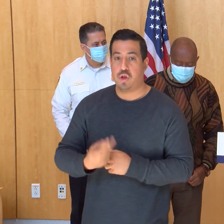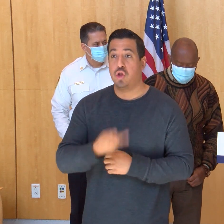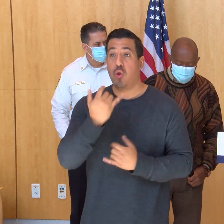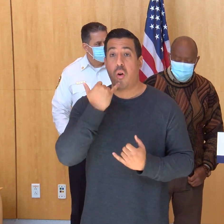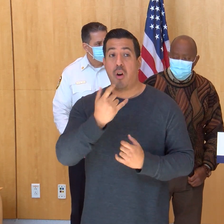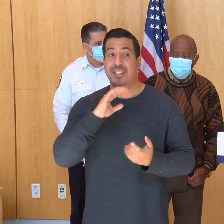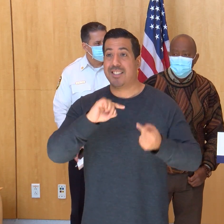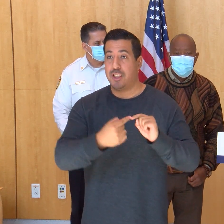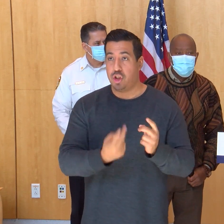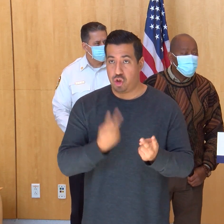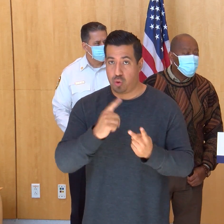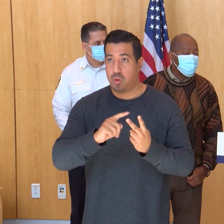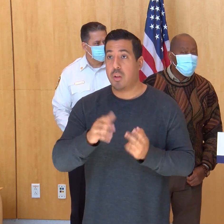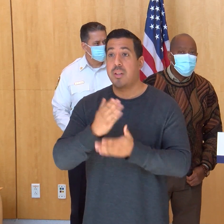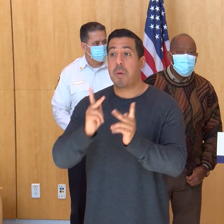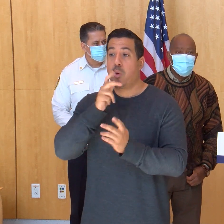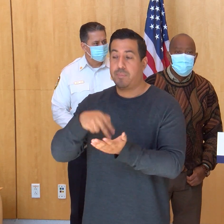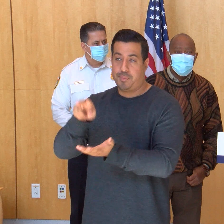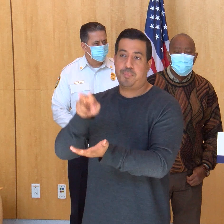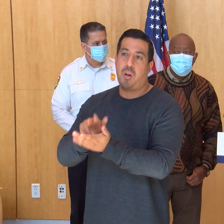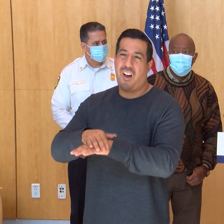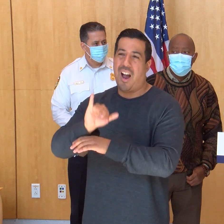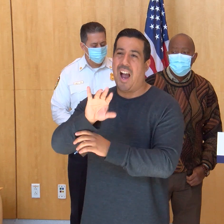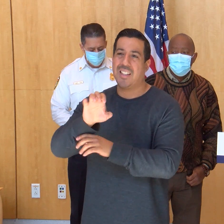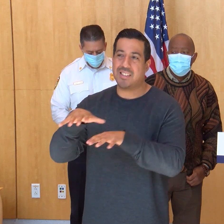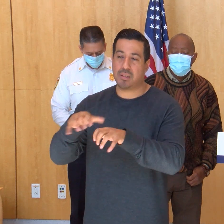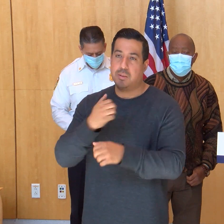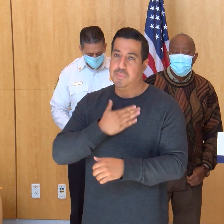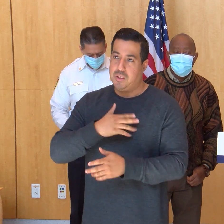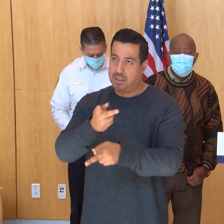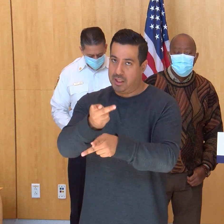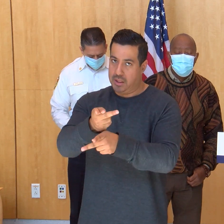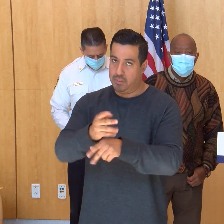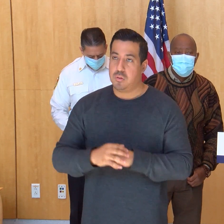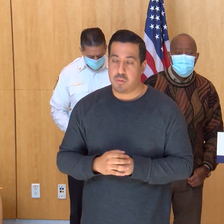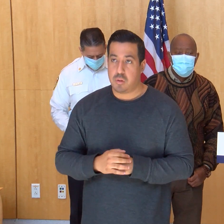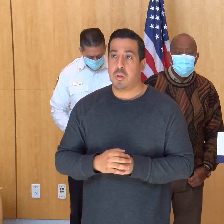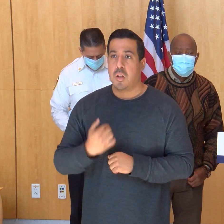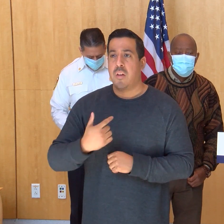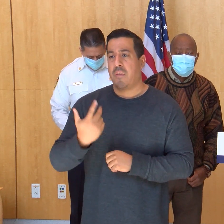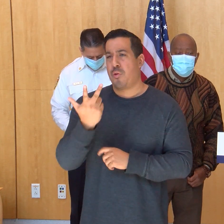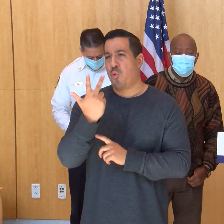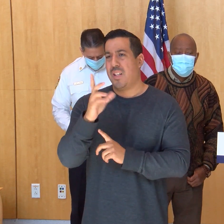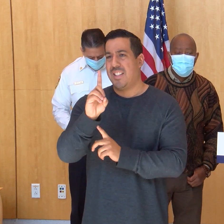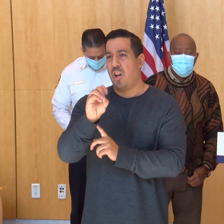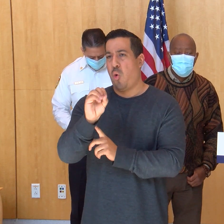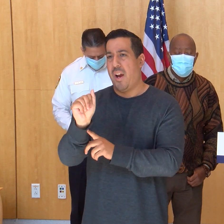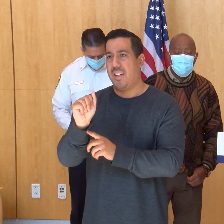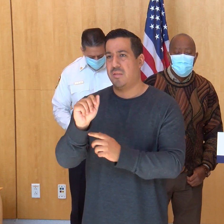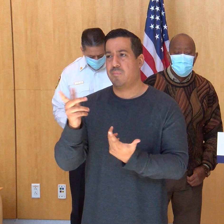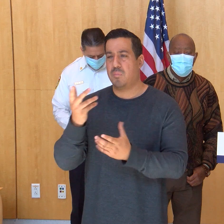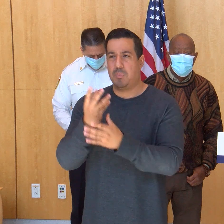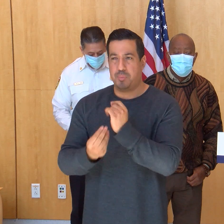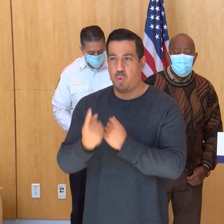to slipping on ice, so be very careful out there. And unfortunately, we've had 3 DOAs, losses